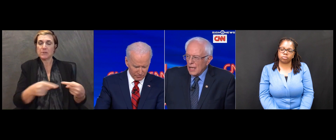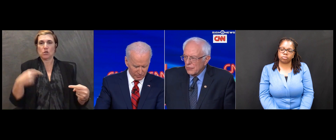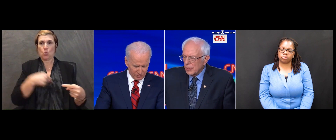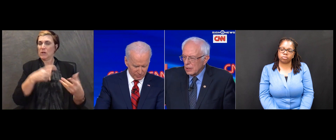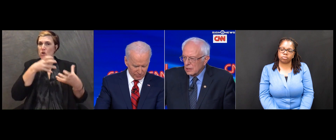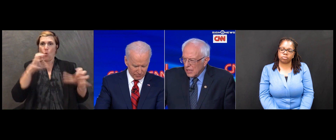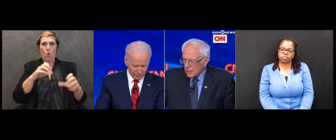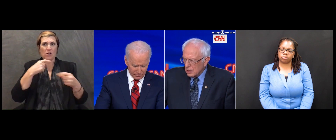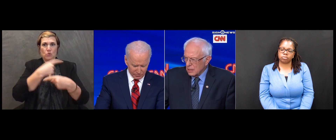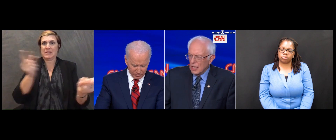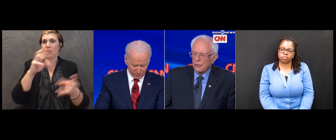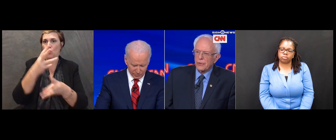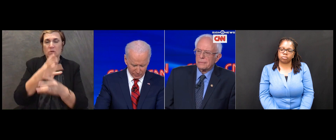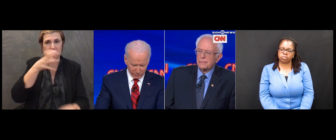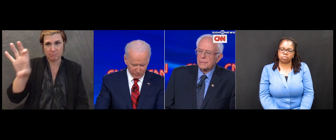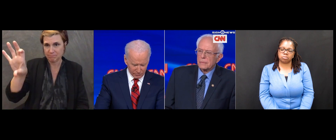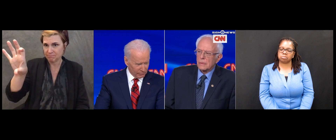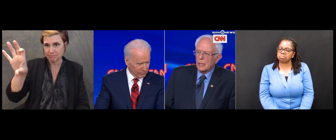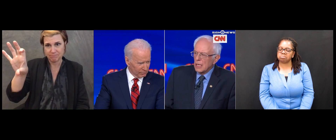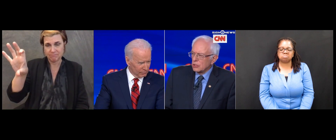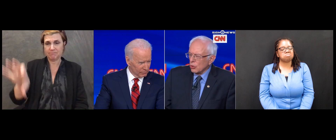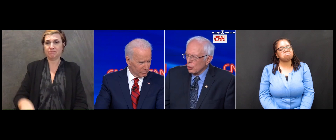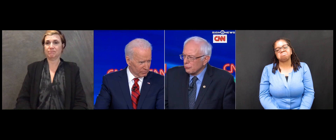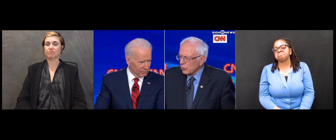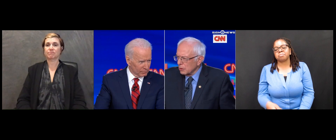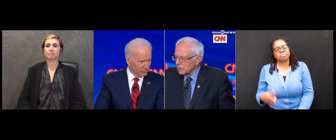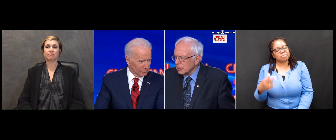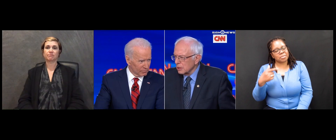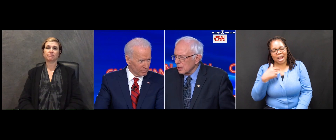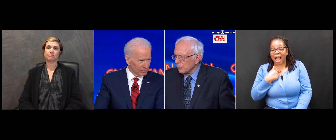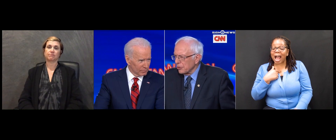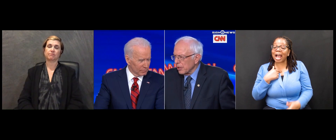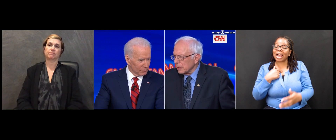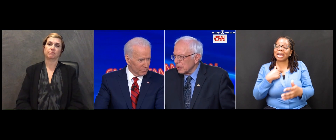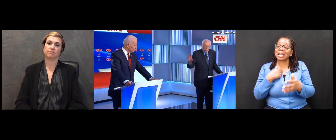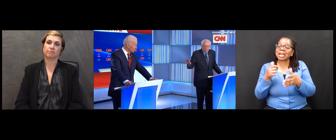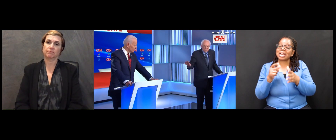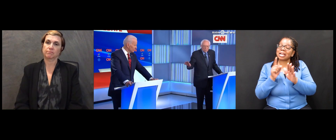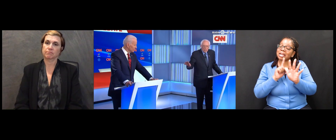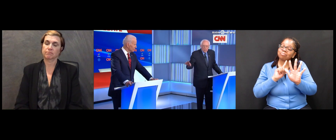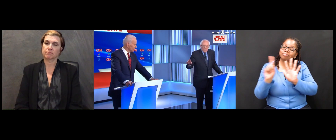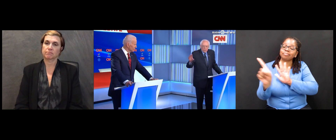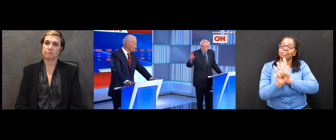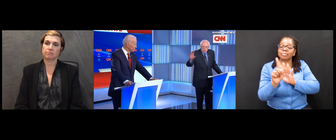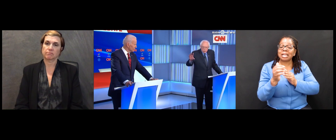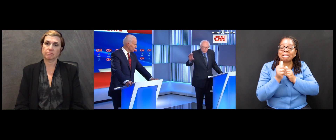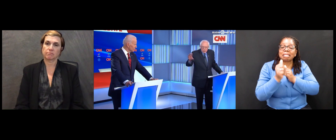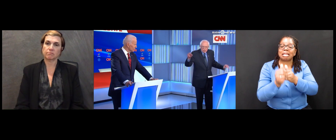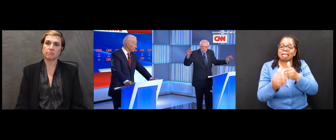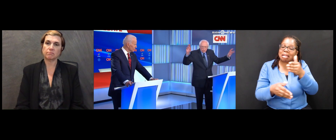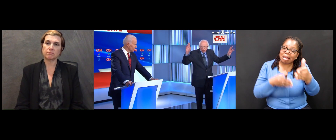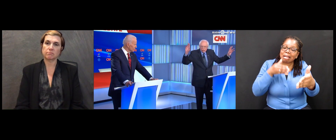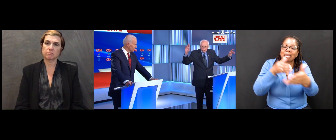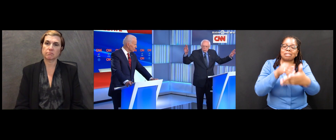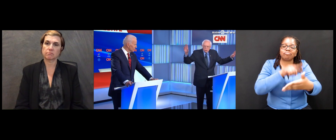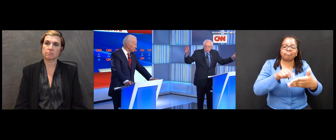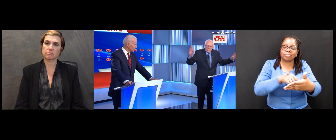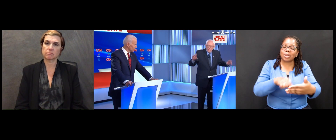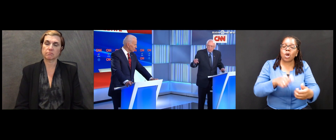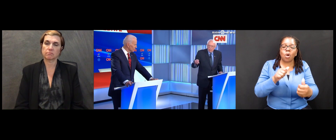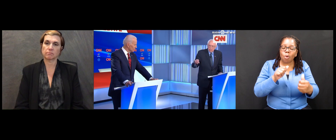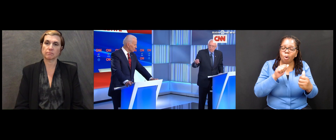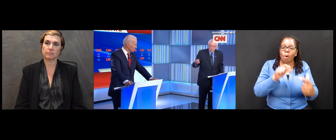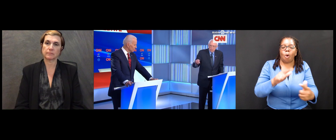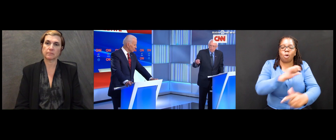I have led the effort against all forms of authoritarianism, including America's